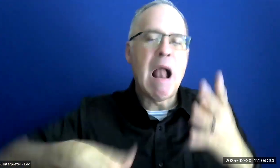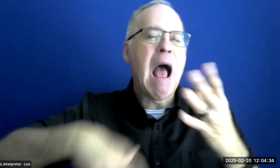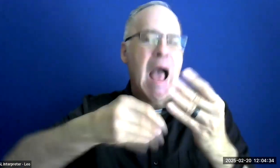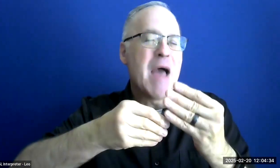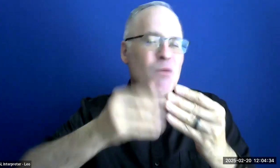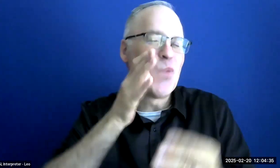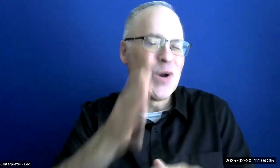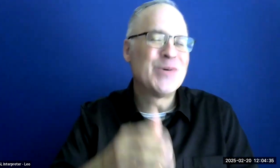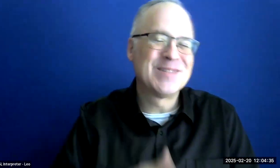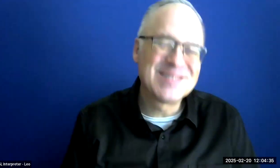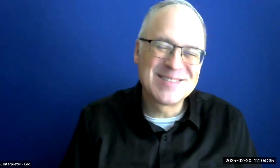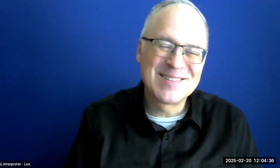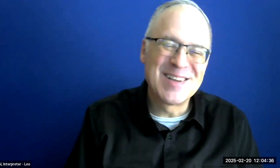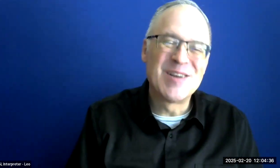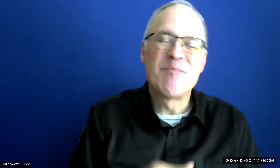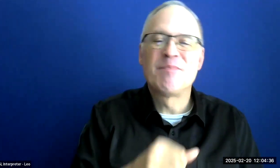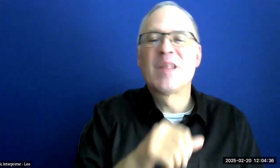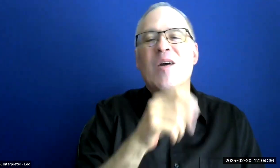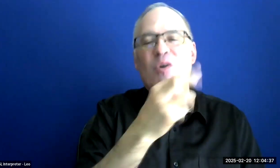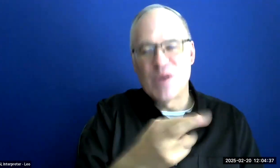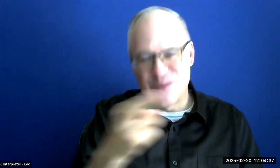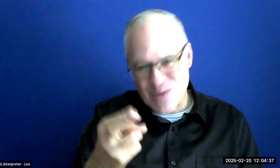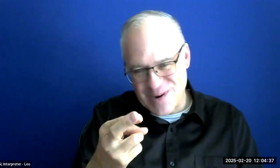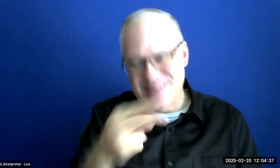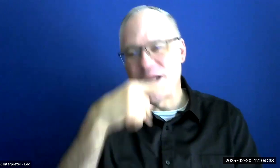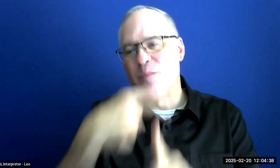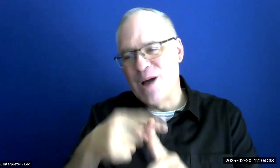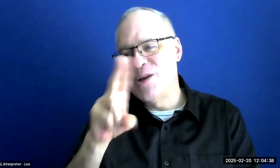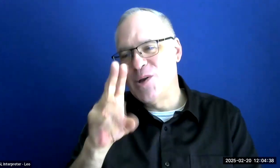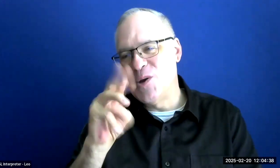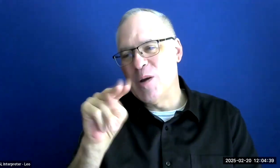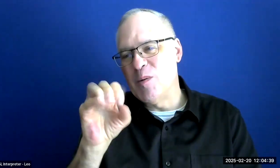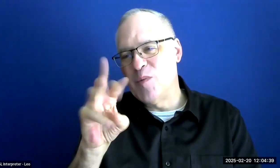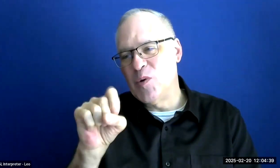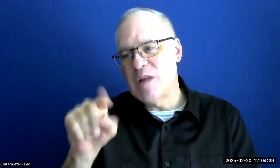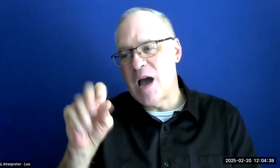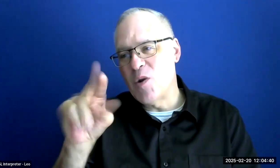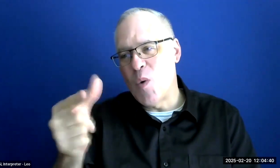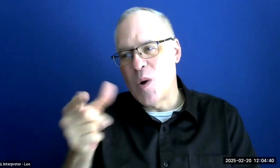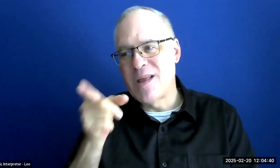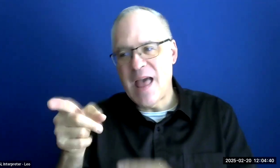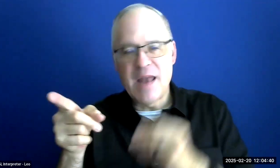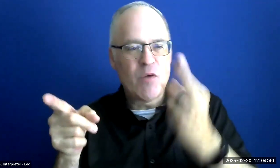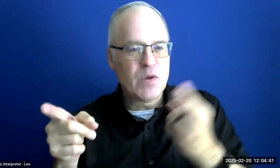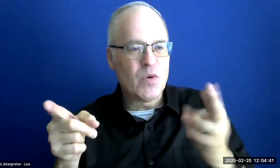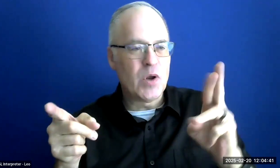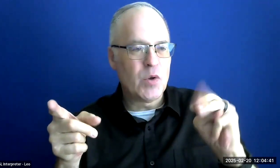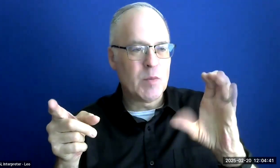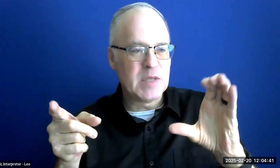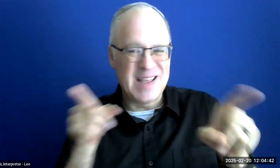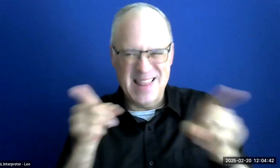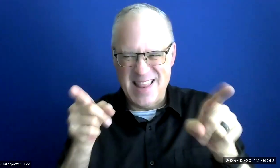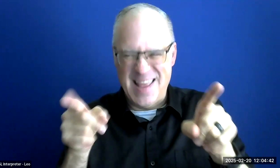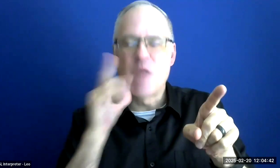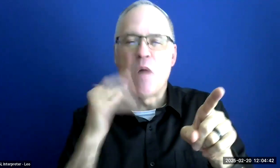Both resourceumc.org and my home, umnews.org, will also both continue to have more information